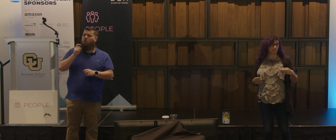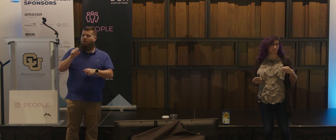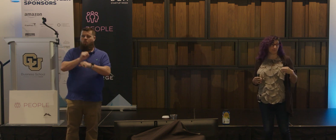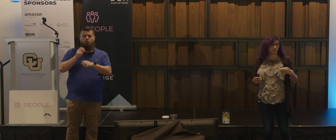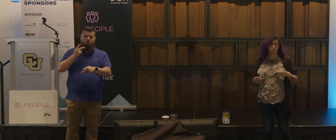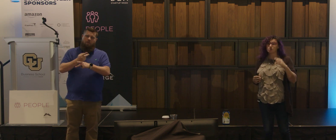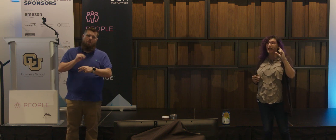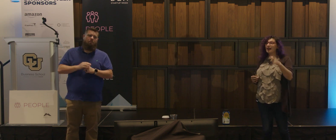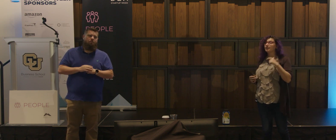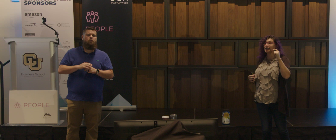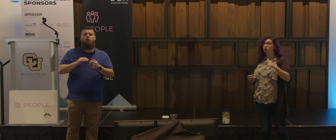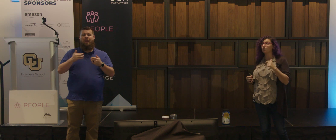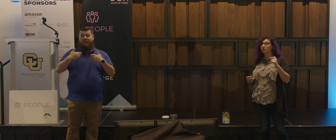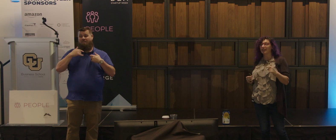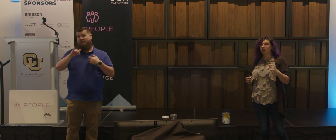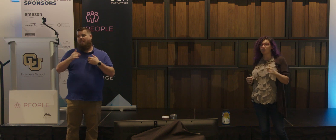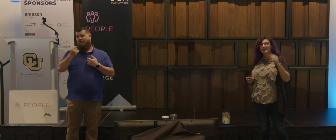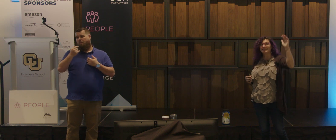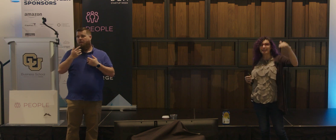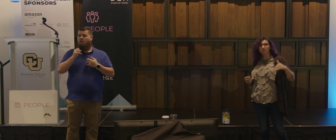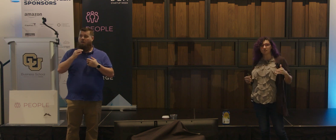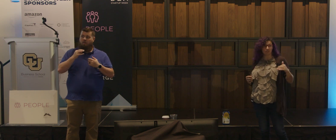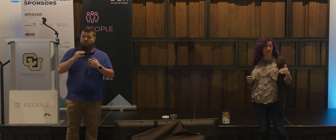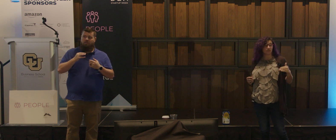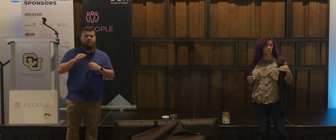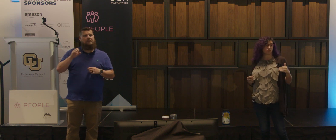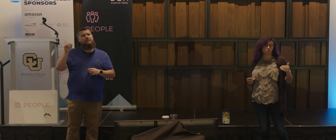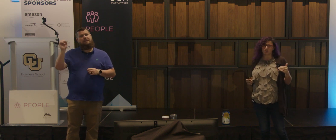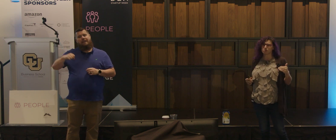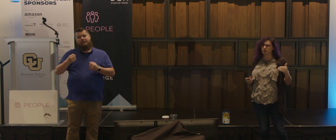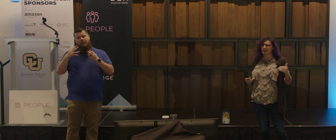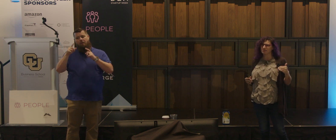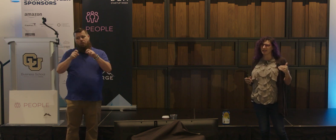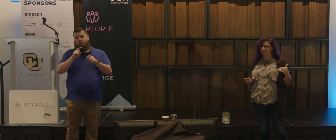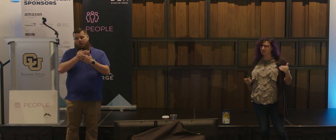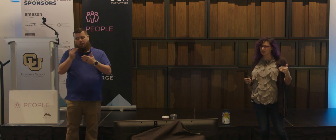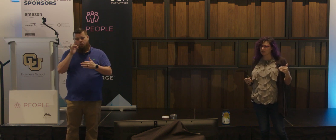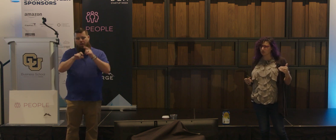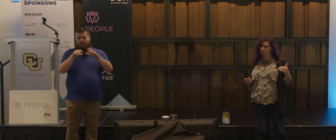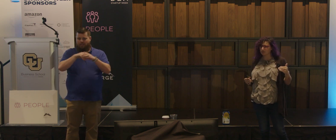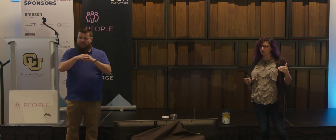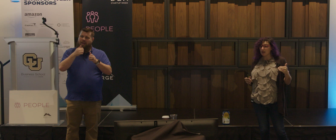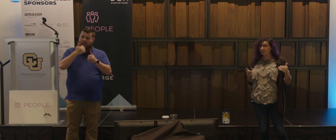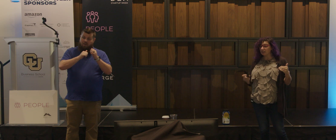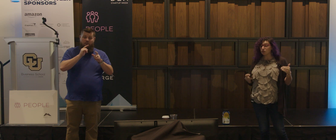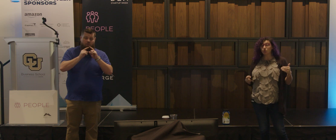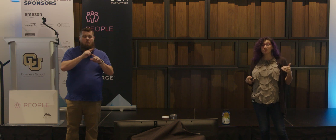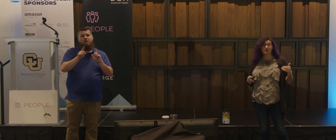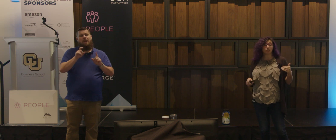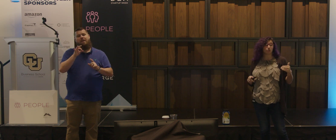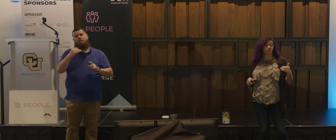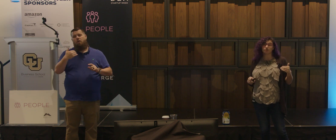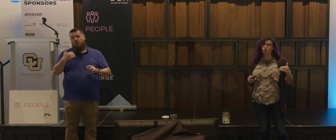to keep them. So having that little bit of care of, yes, a lot of these questions are things you're going to be asked in every interview, but if